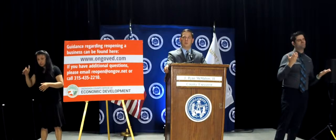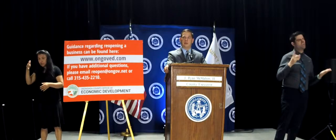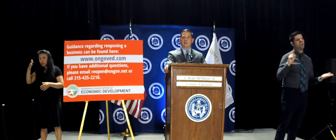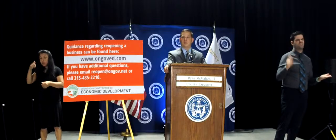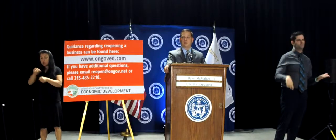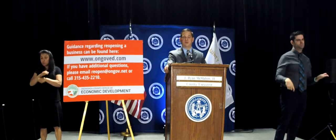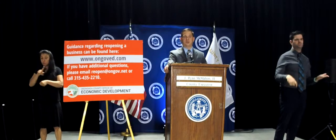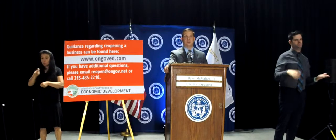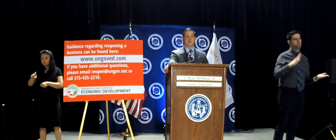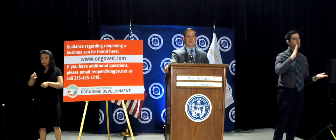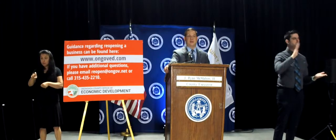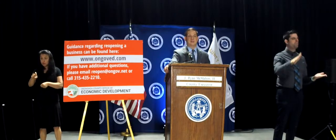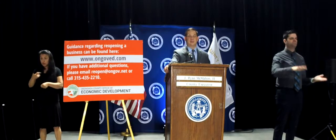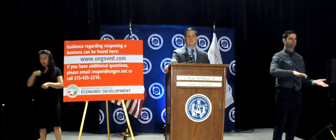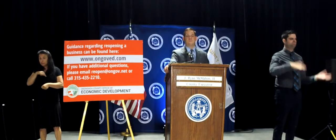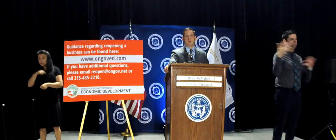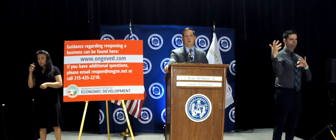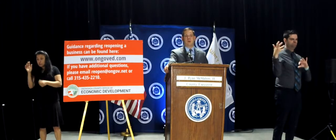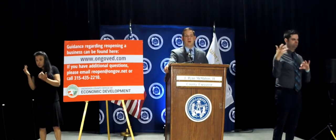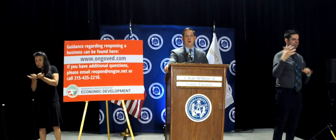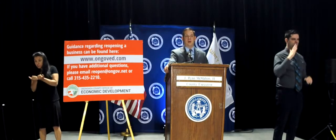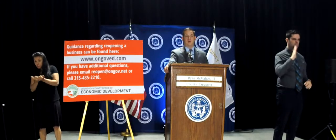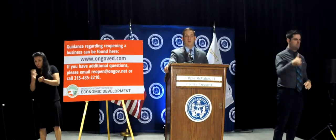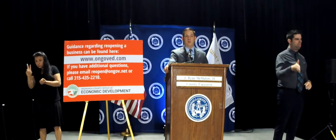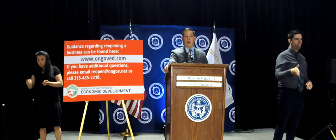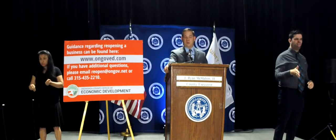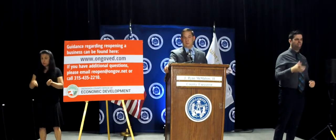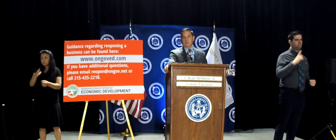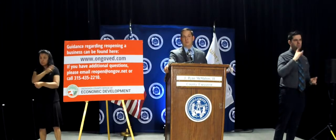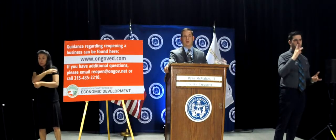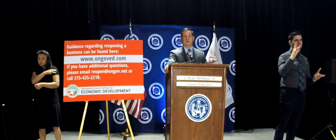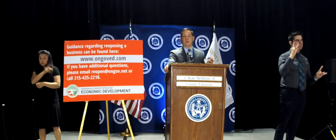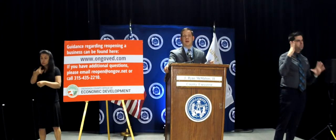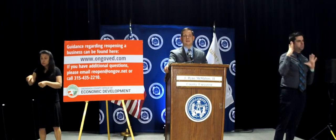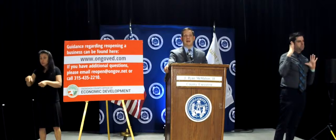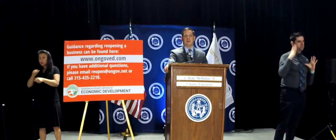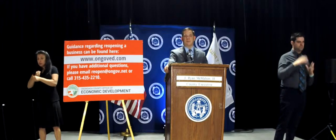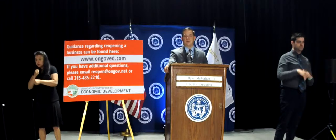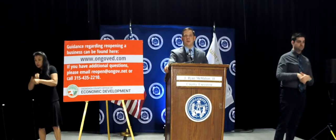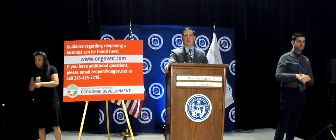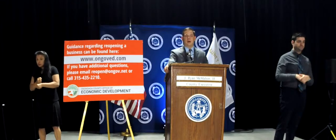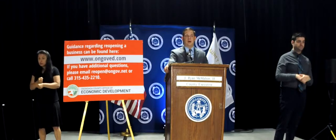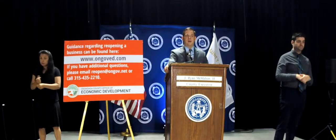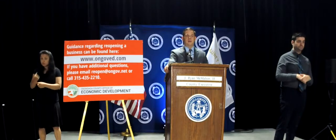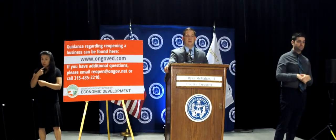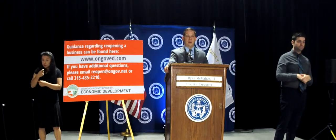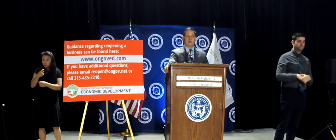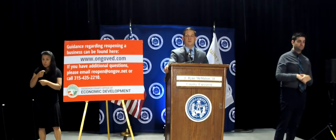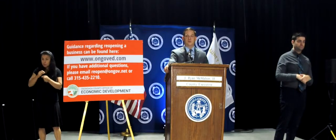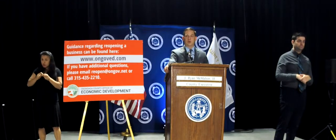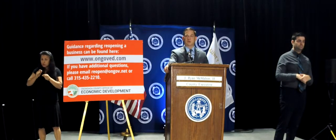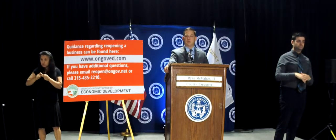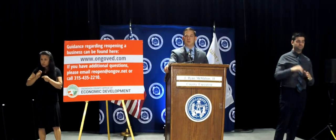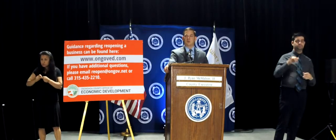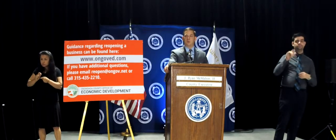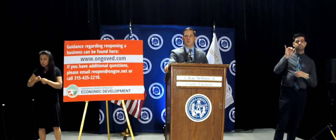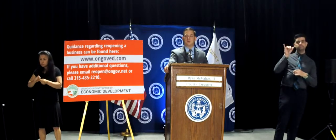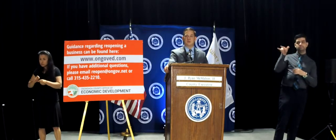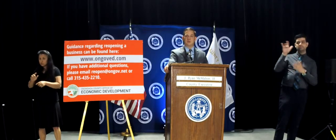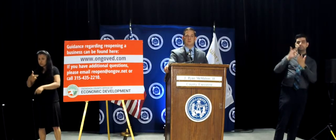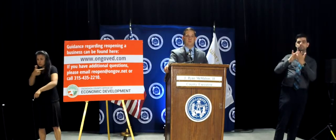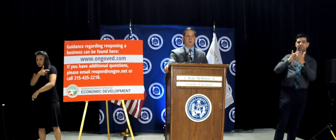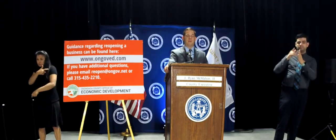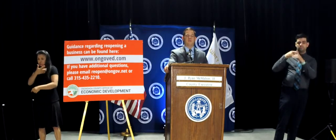come up with the antiviral treatment and the vaccine. And we've bought them a lot of time. And the medical infrastructure in most